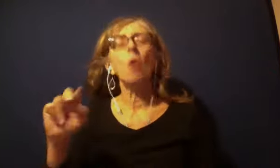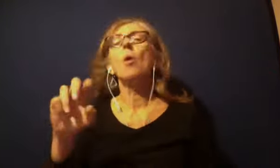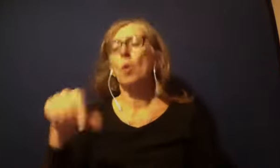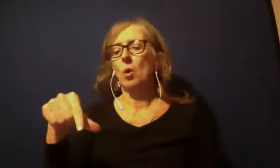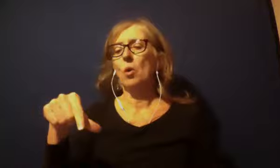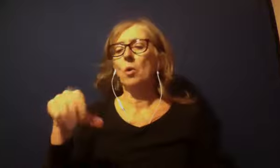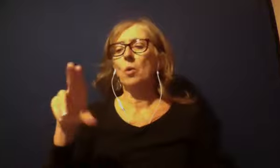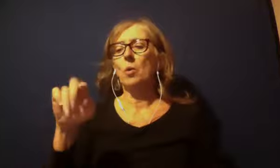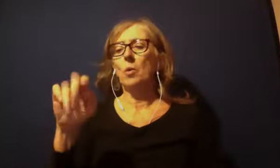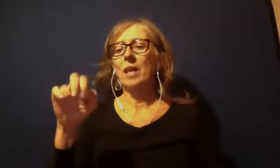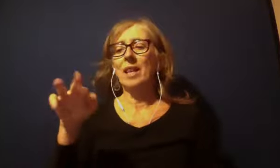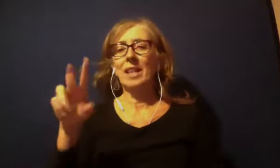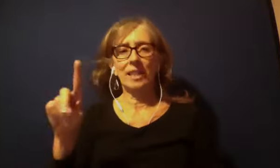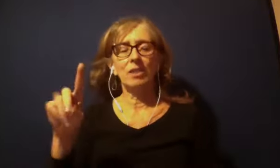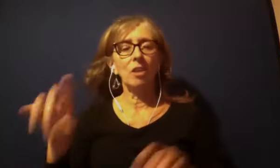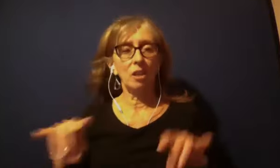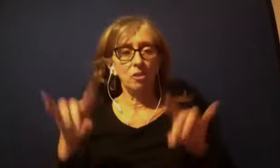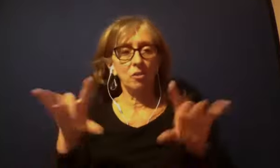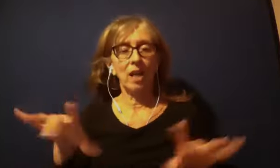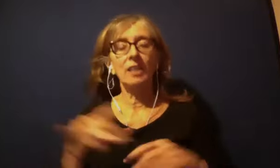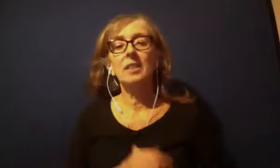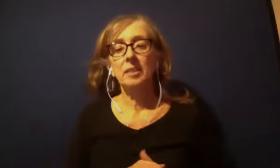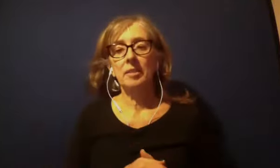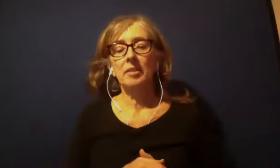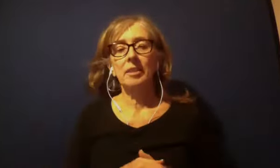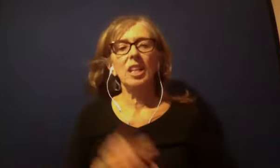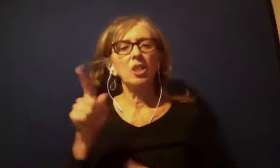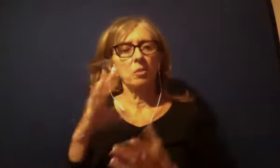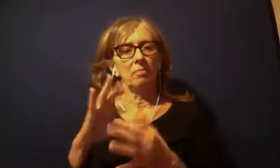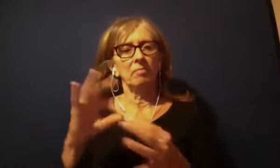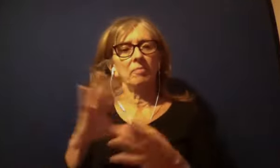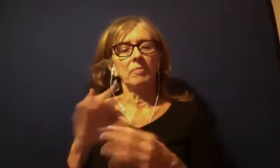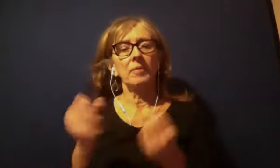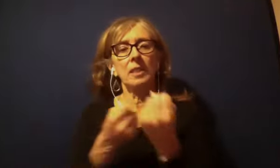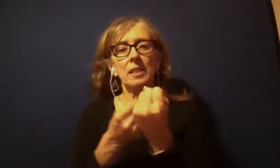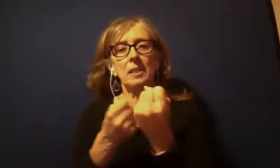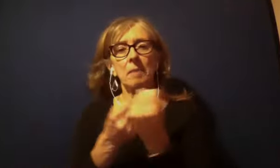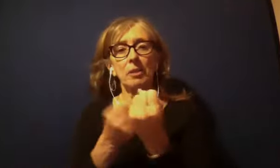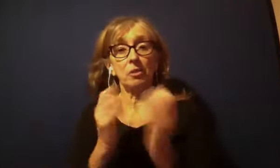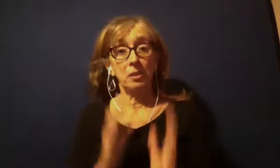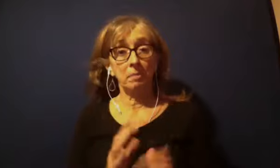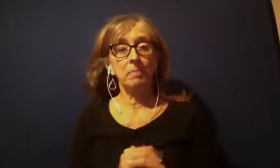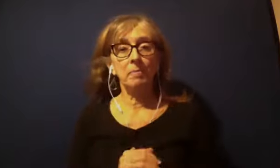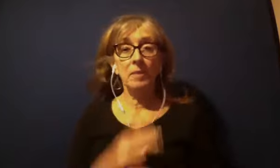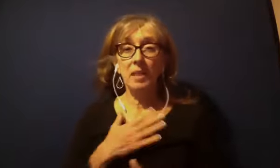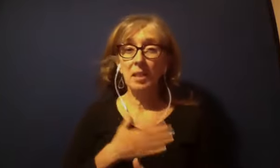Australia, and she's also going to share on sponsorship. Can we unmute Evie, please?